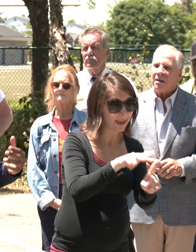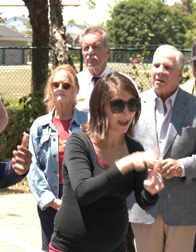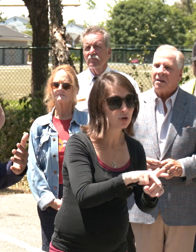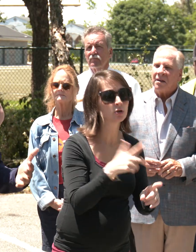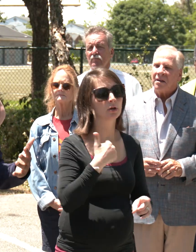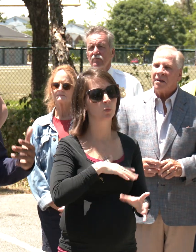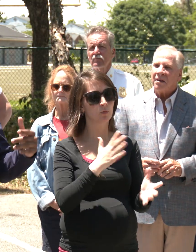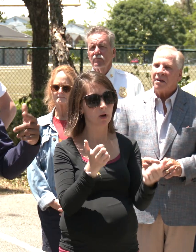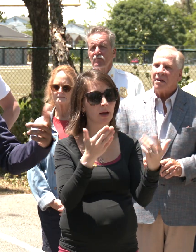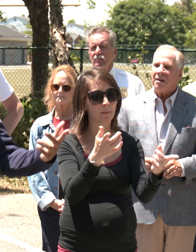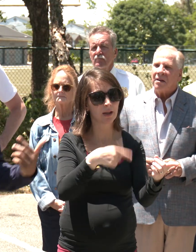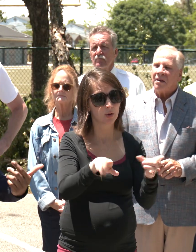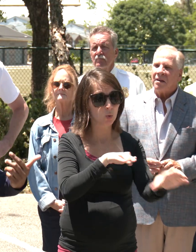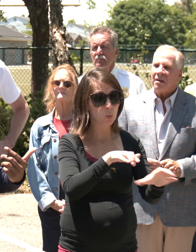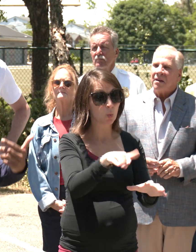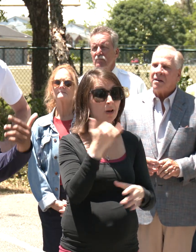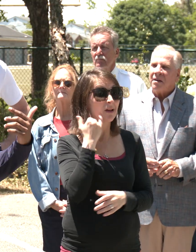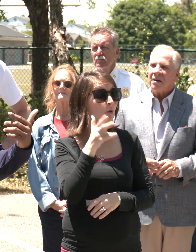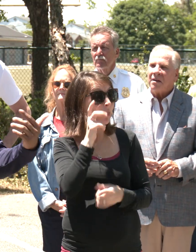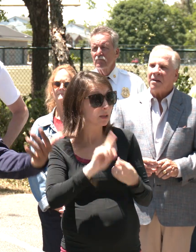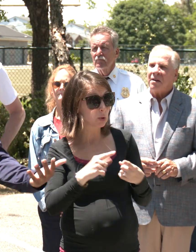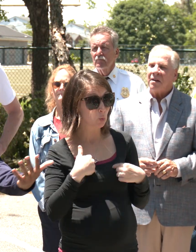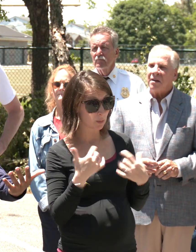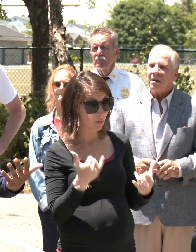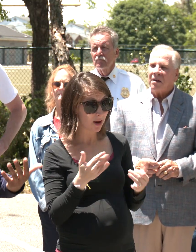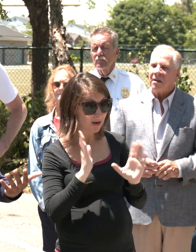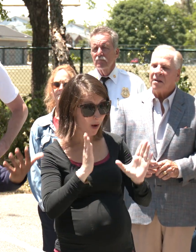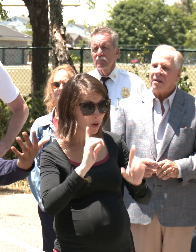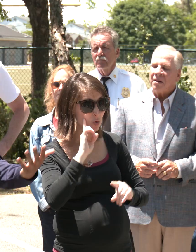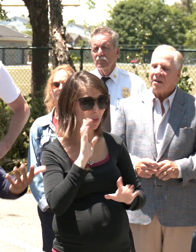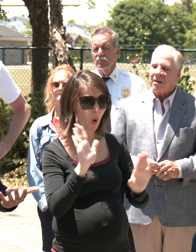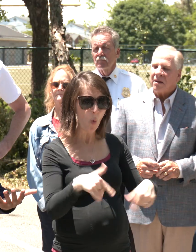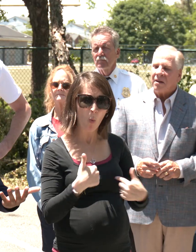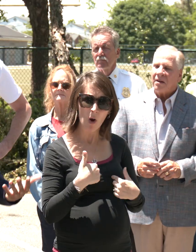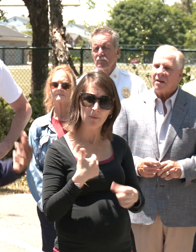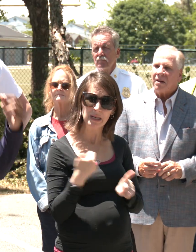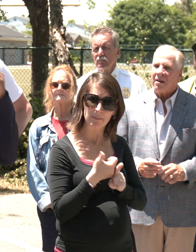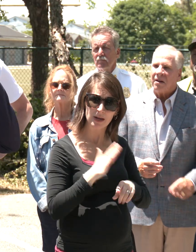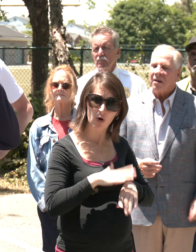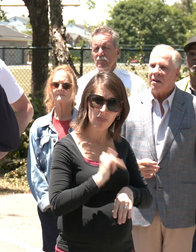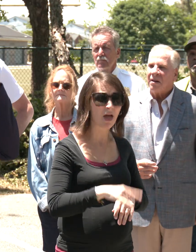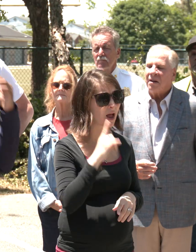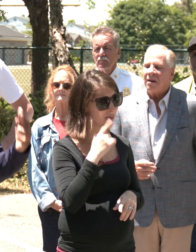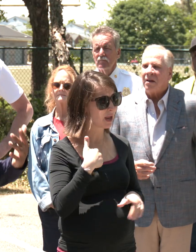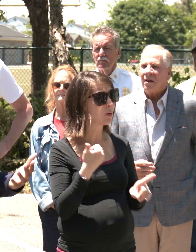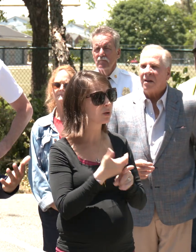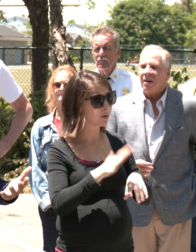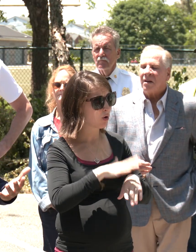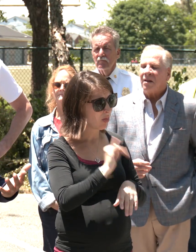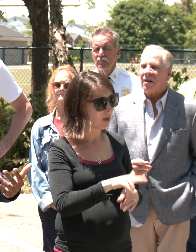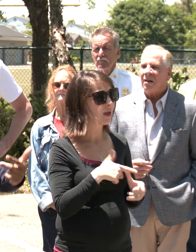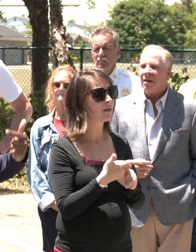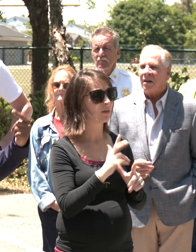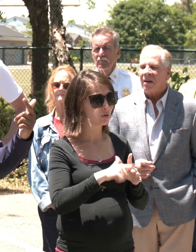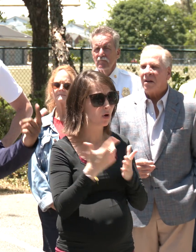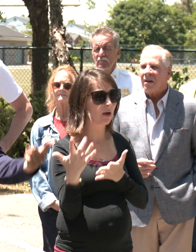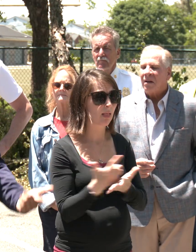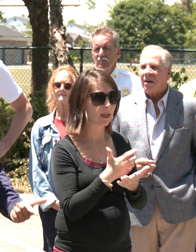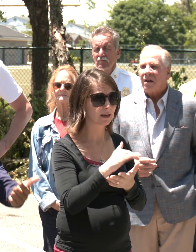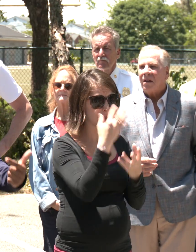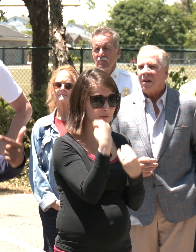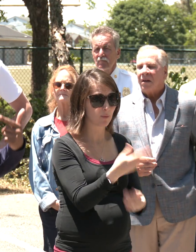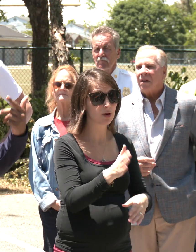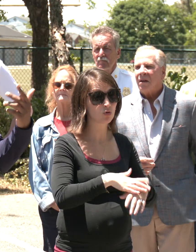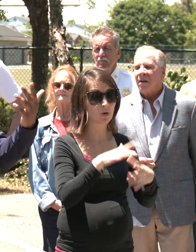recommend that you start, if you're listening to me and you think that you've been impacted or you have been impacted, start getting that information together